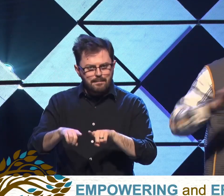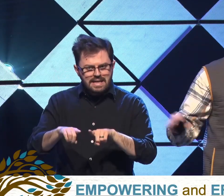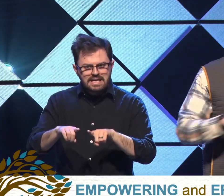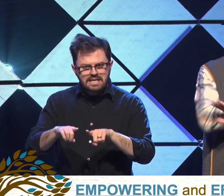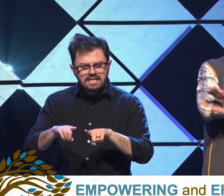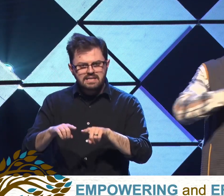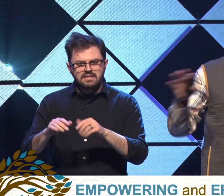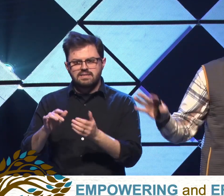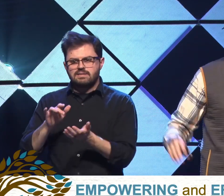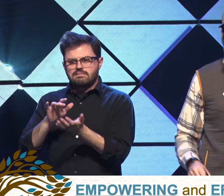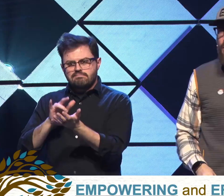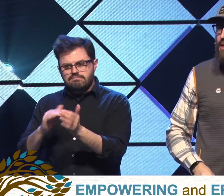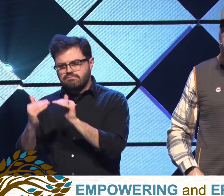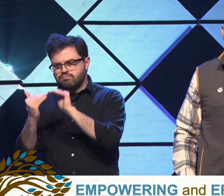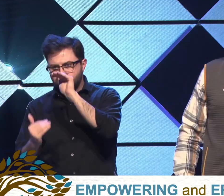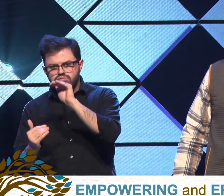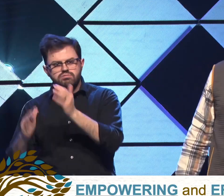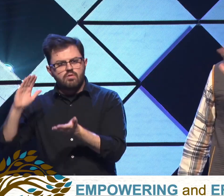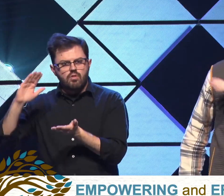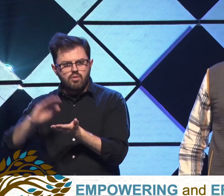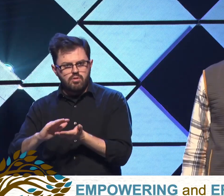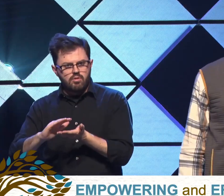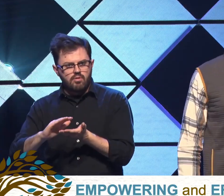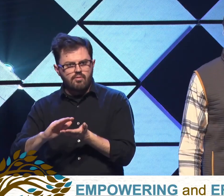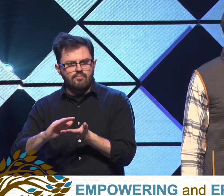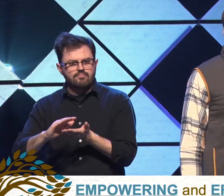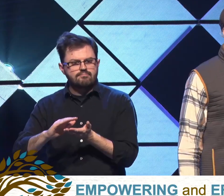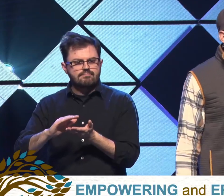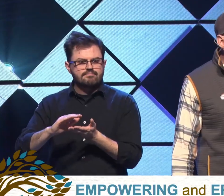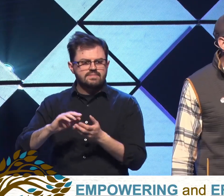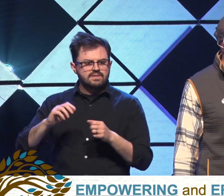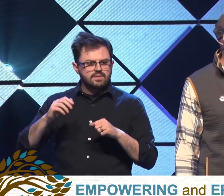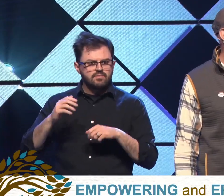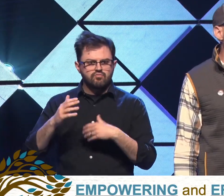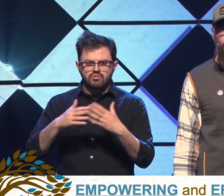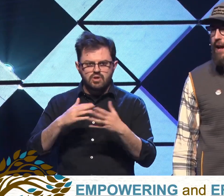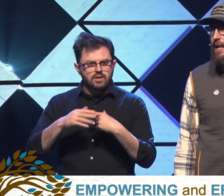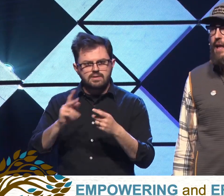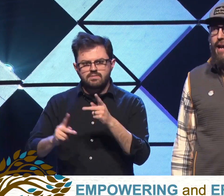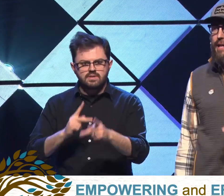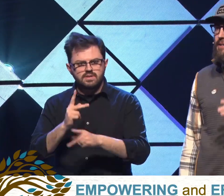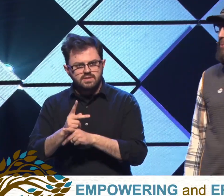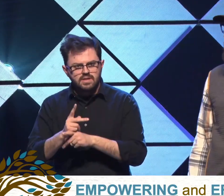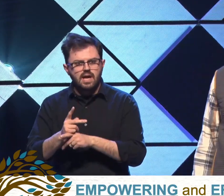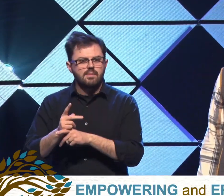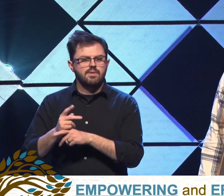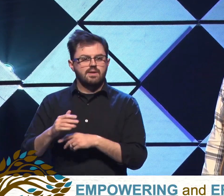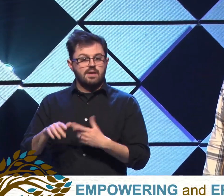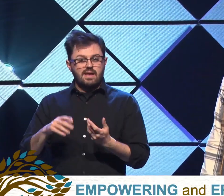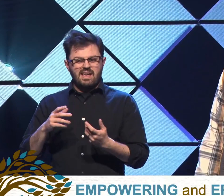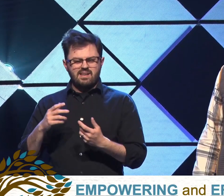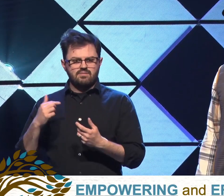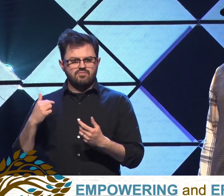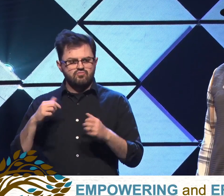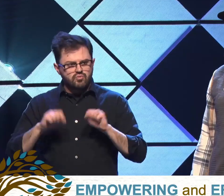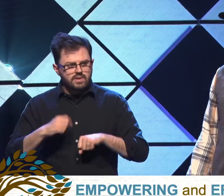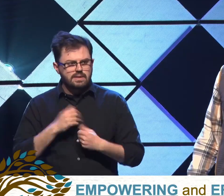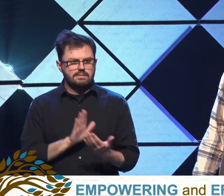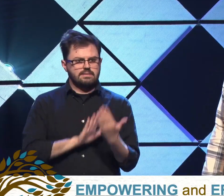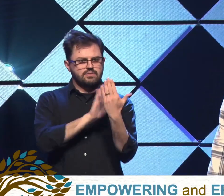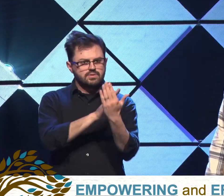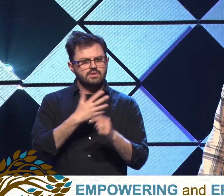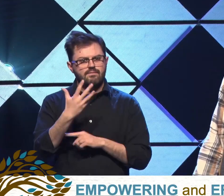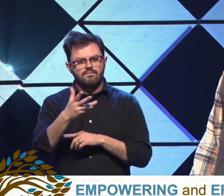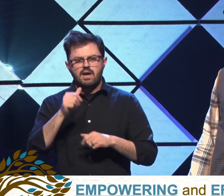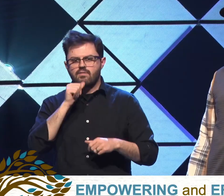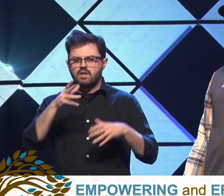kind, any type, any which way. We could get into the 5 unacceptable truths, and we're going to walk through those on Friday night as a part of Good Friday, and we're going to talk